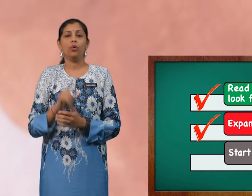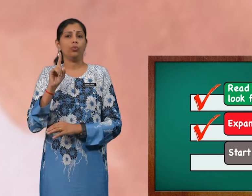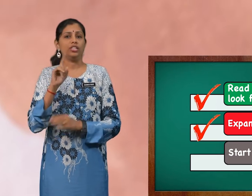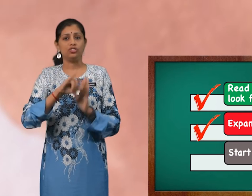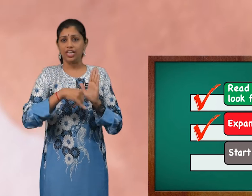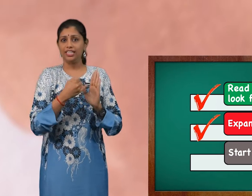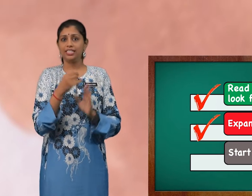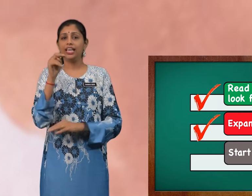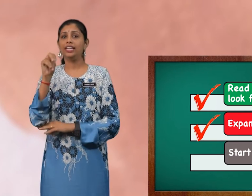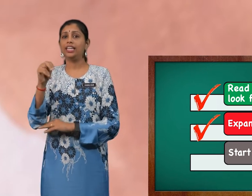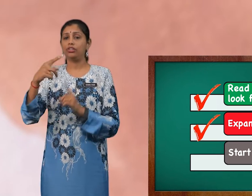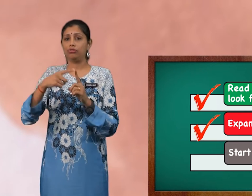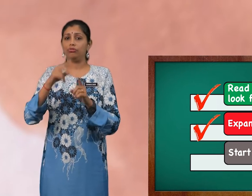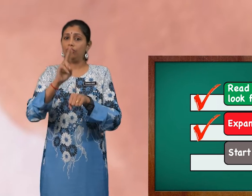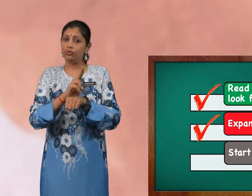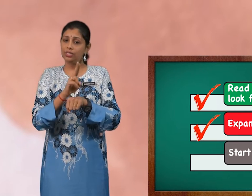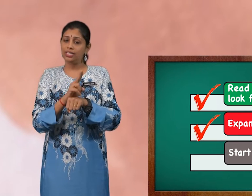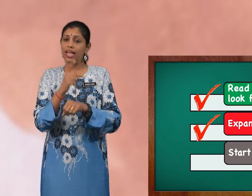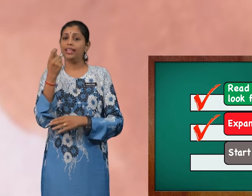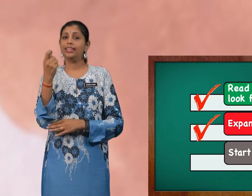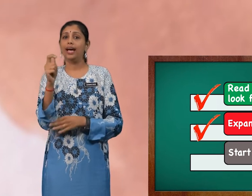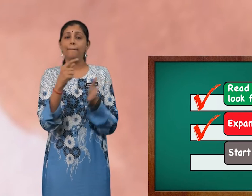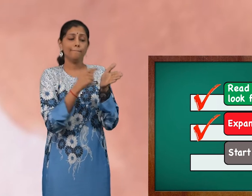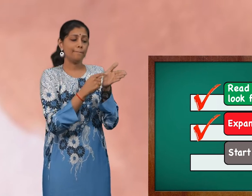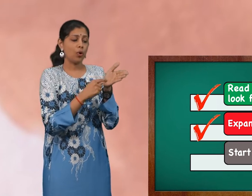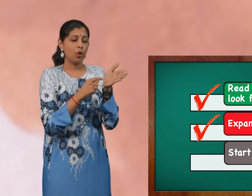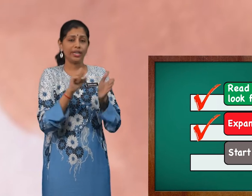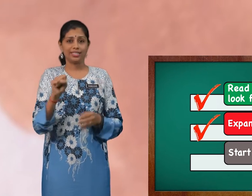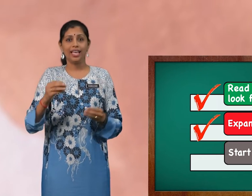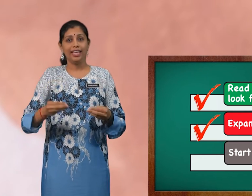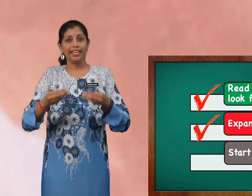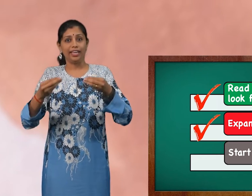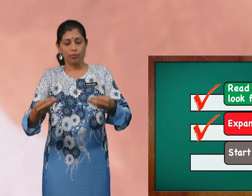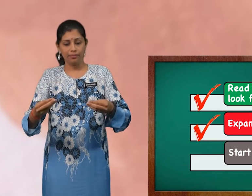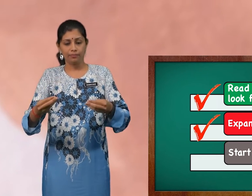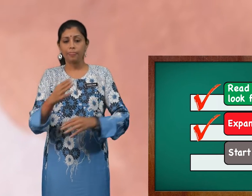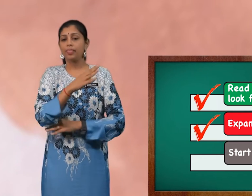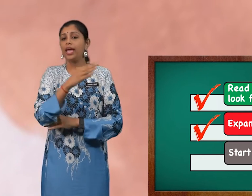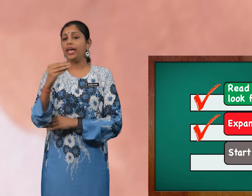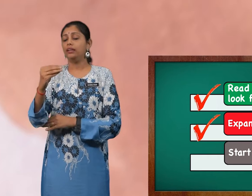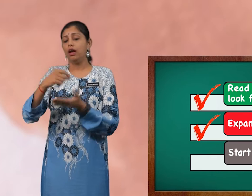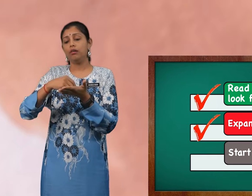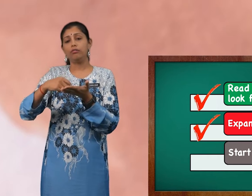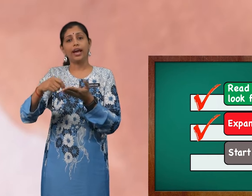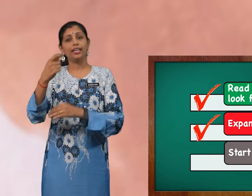We just need to use the points given and write